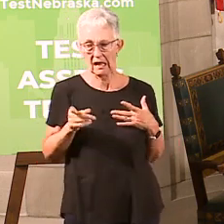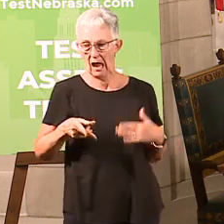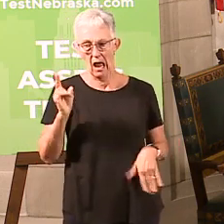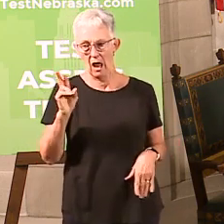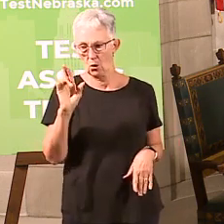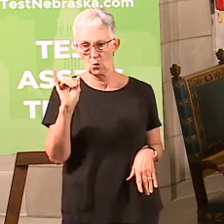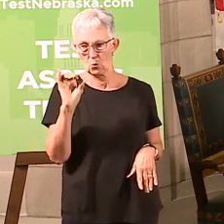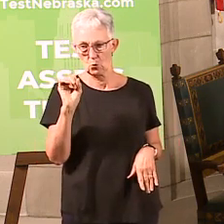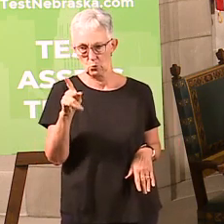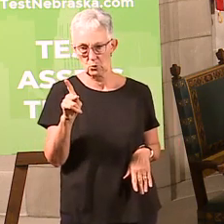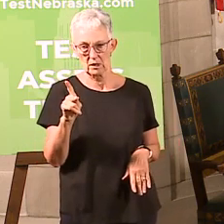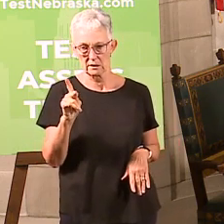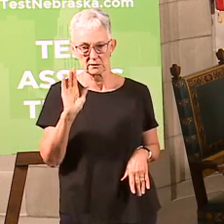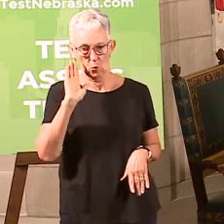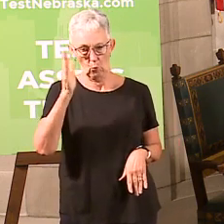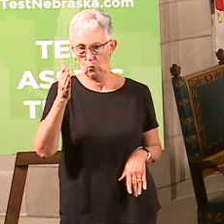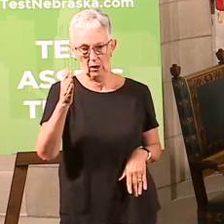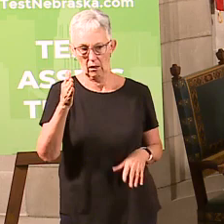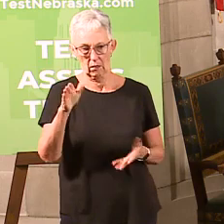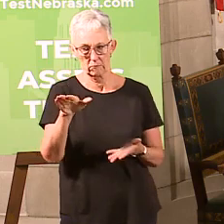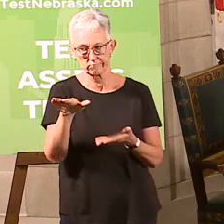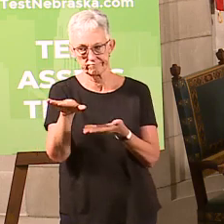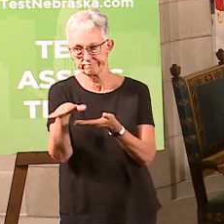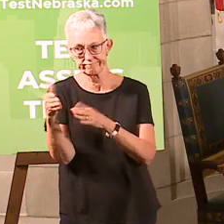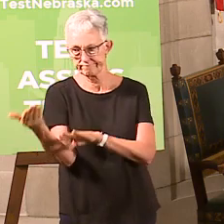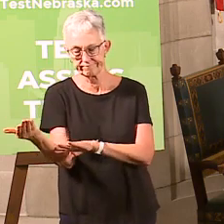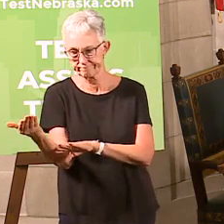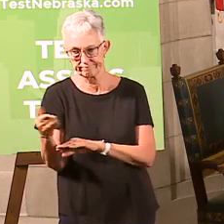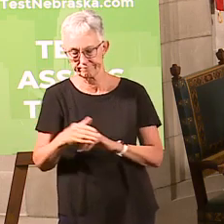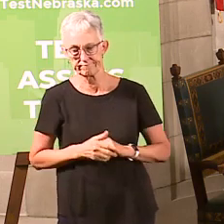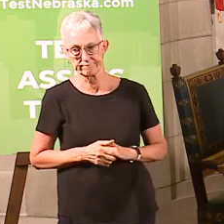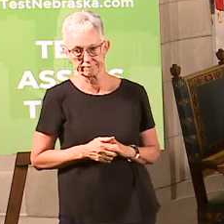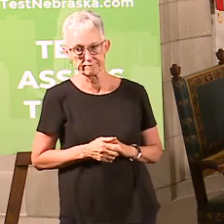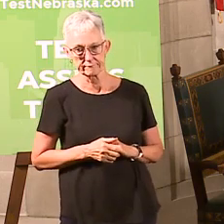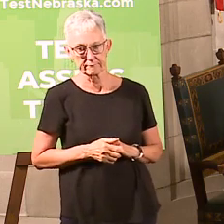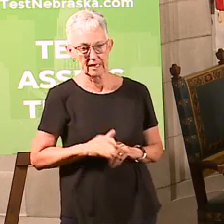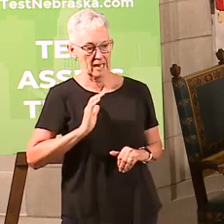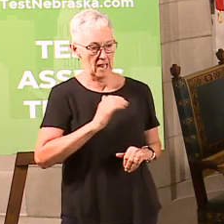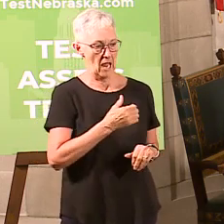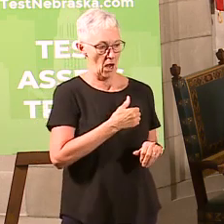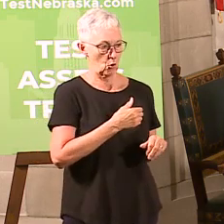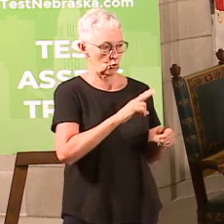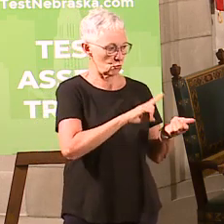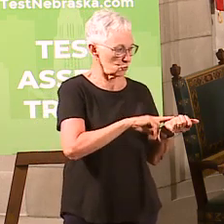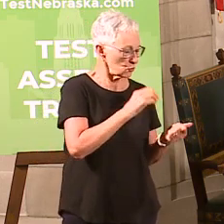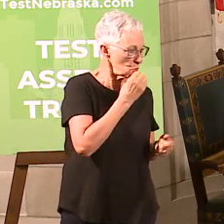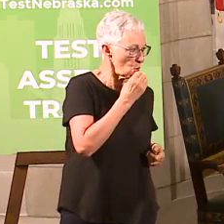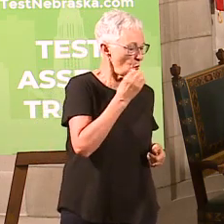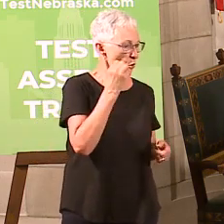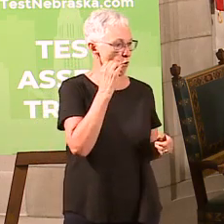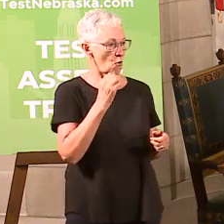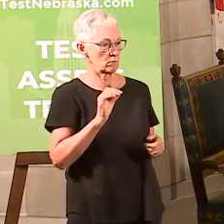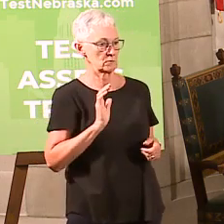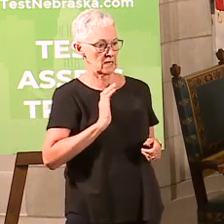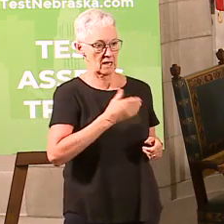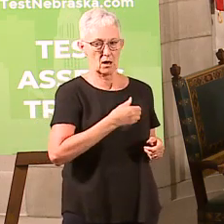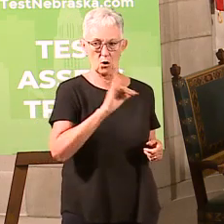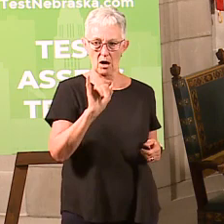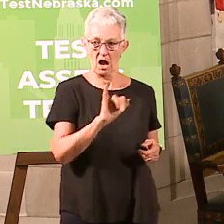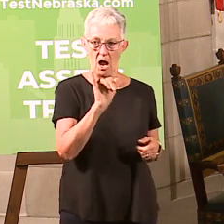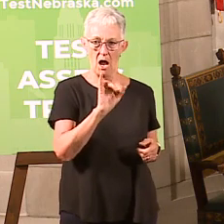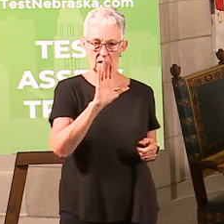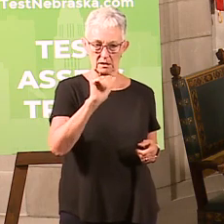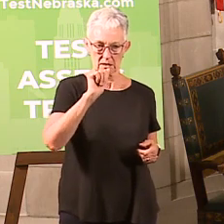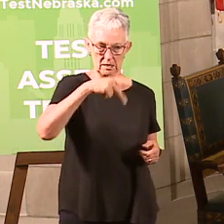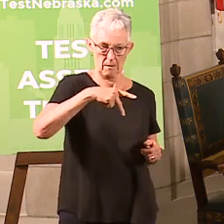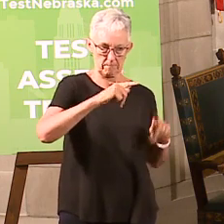not surviving. We have, I think, our long-term care facilities, our ICAP teams,